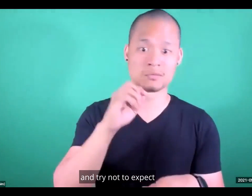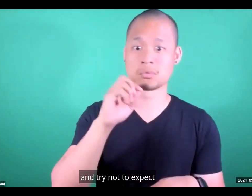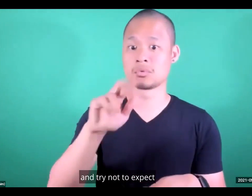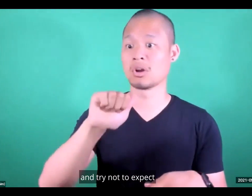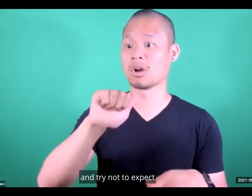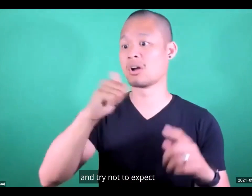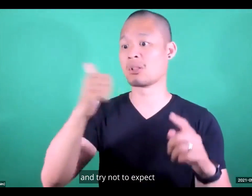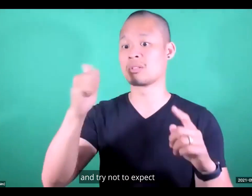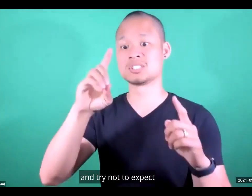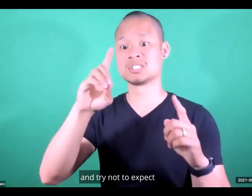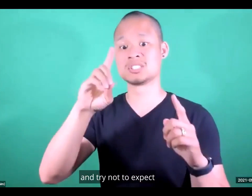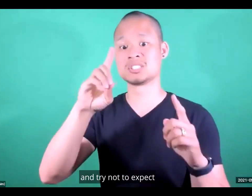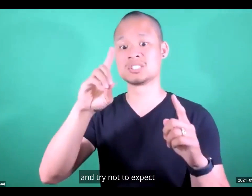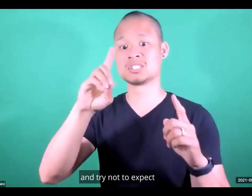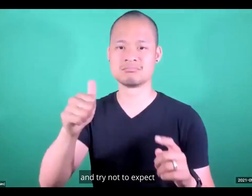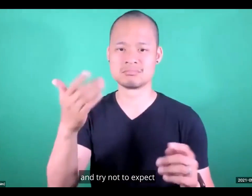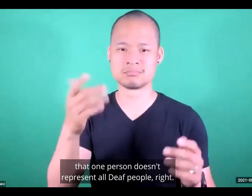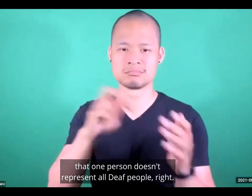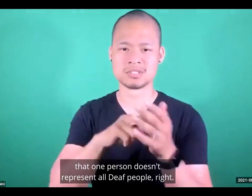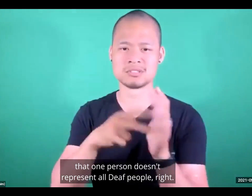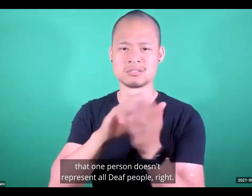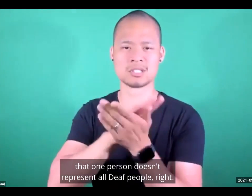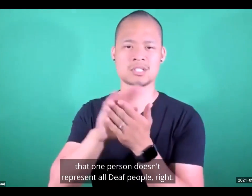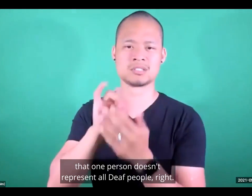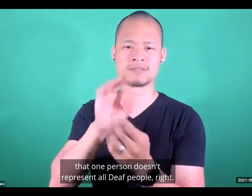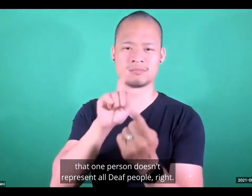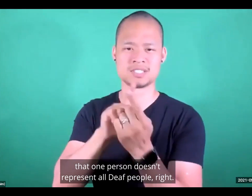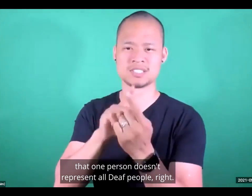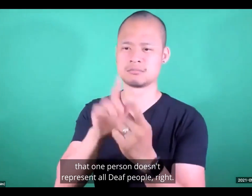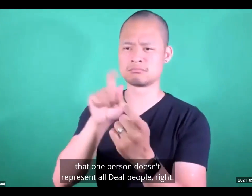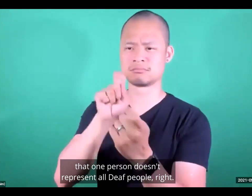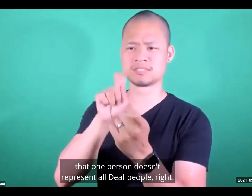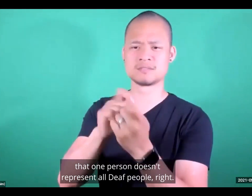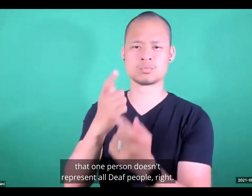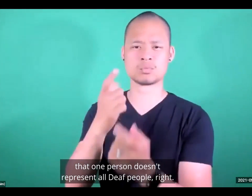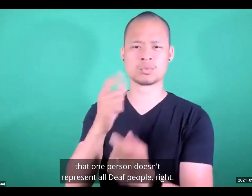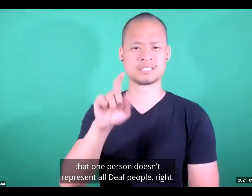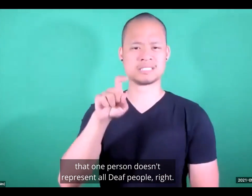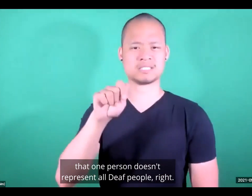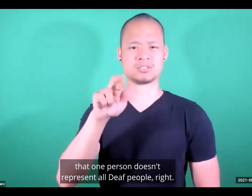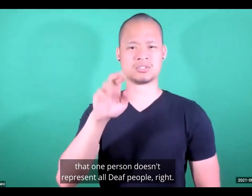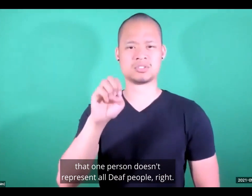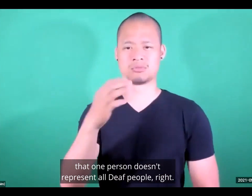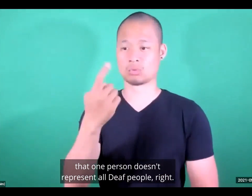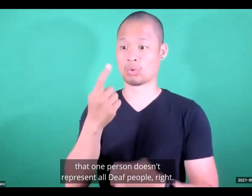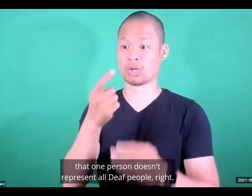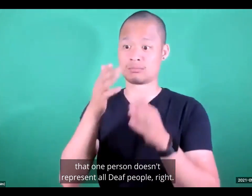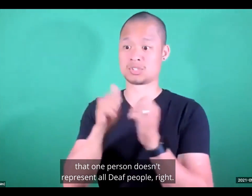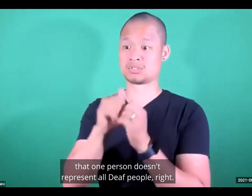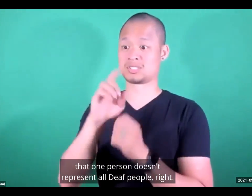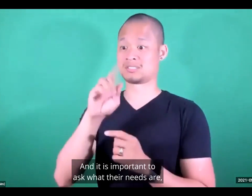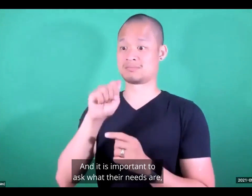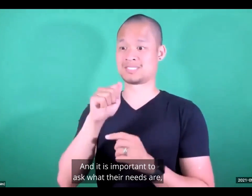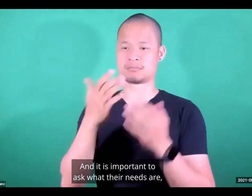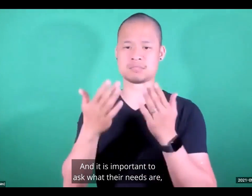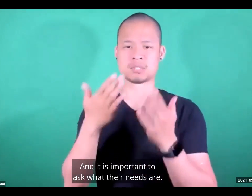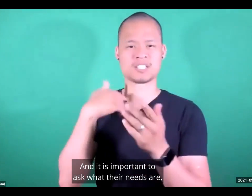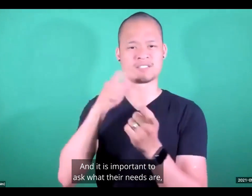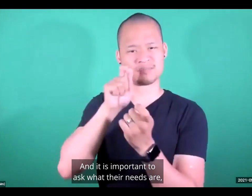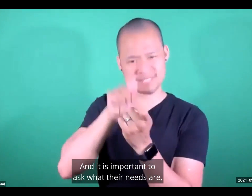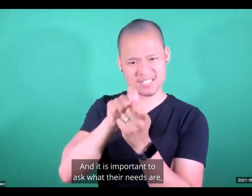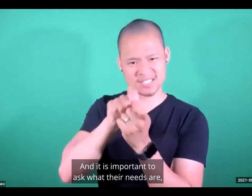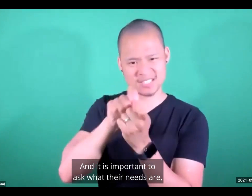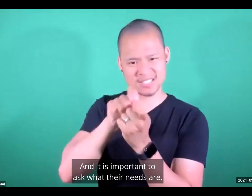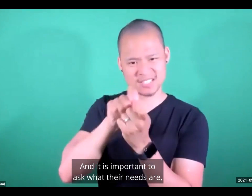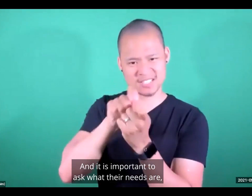and try not to expect that one person doesn't represent all deaf people, right? And it is important to